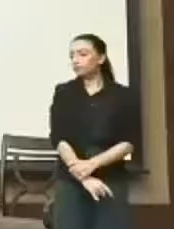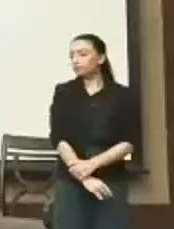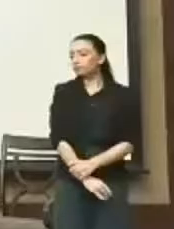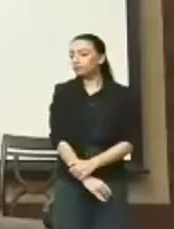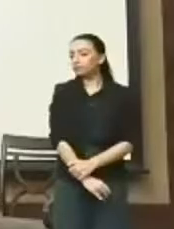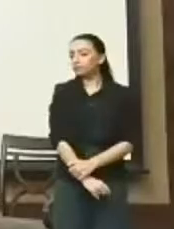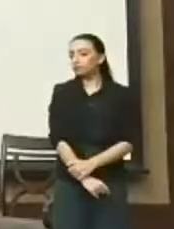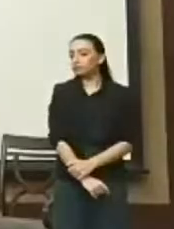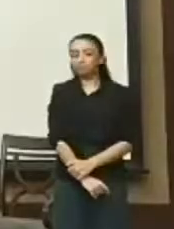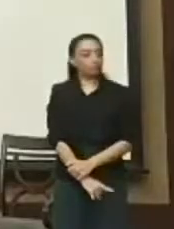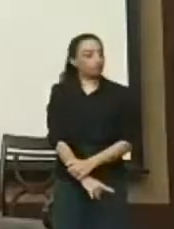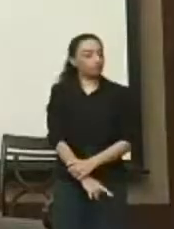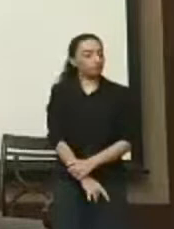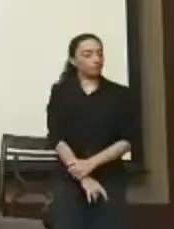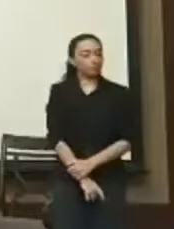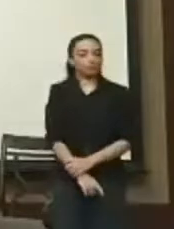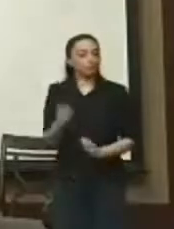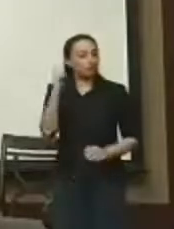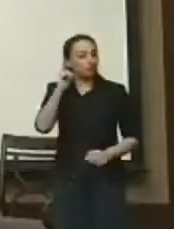Hello.